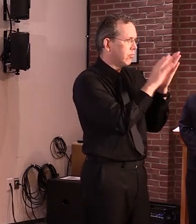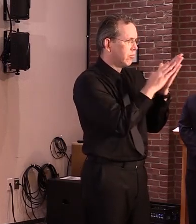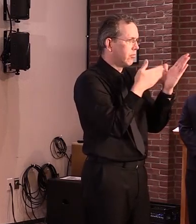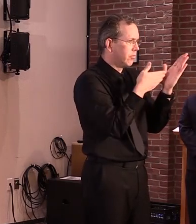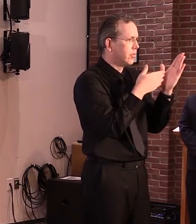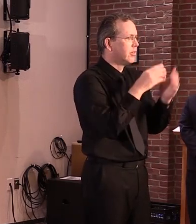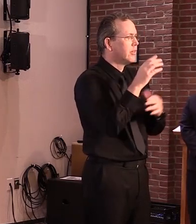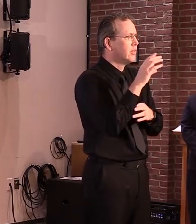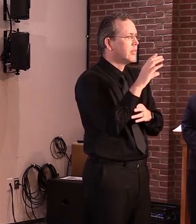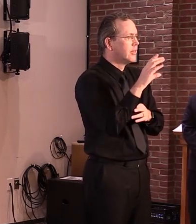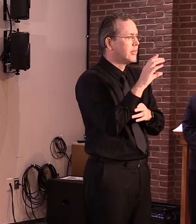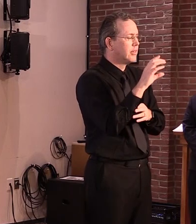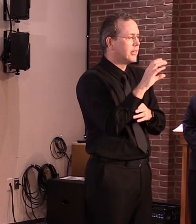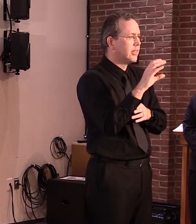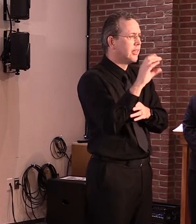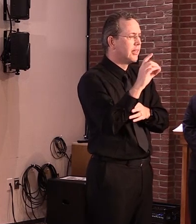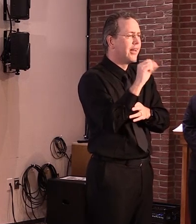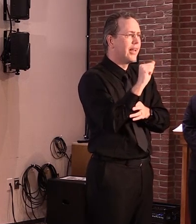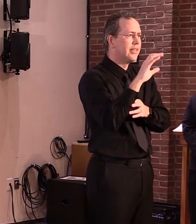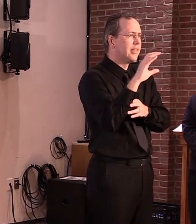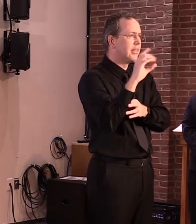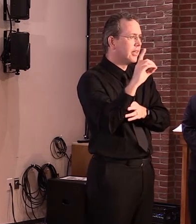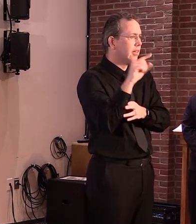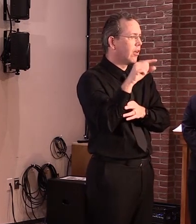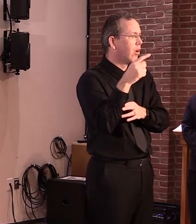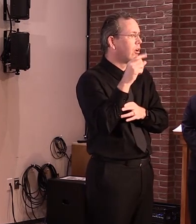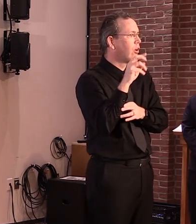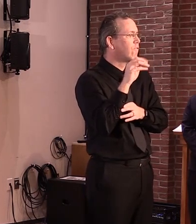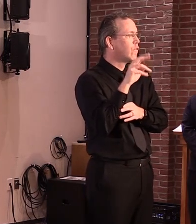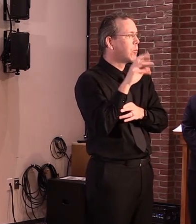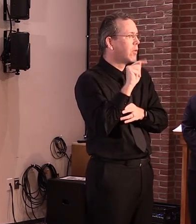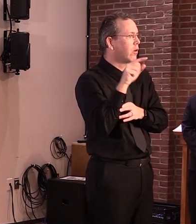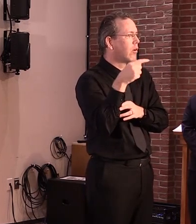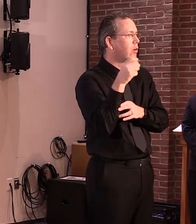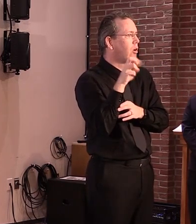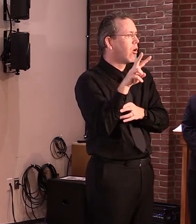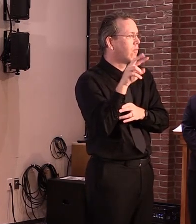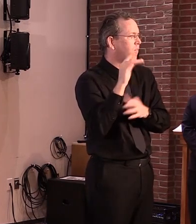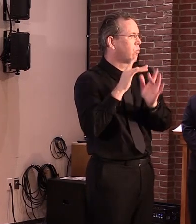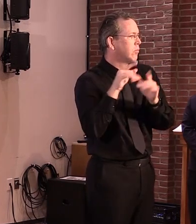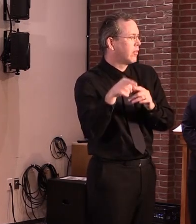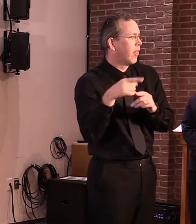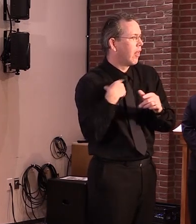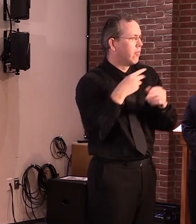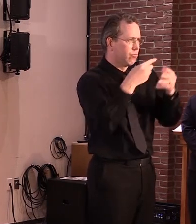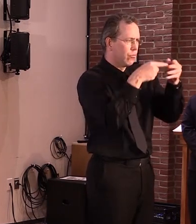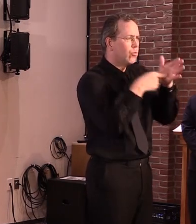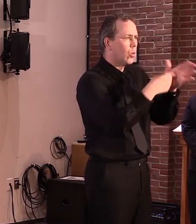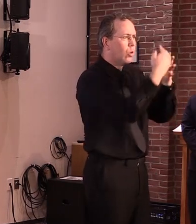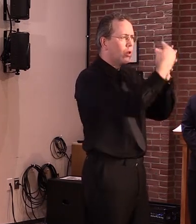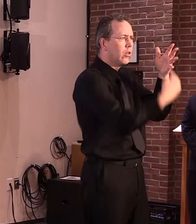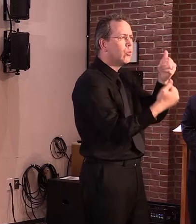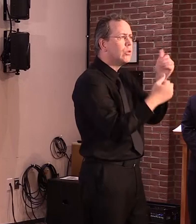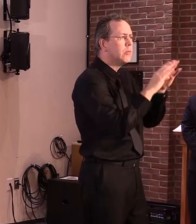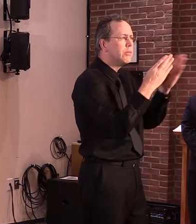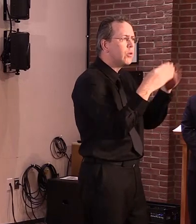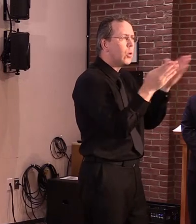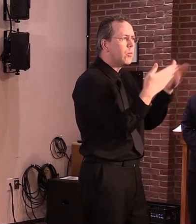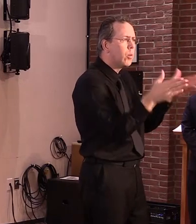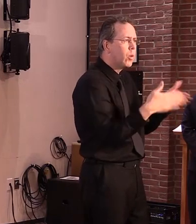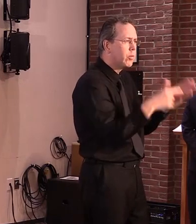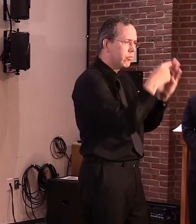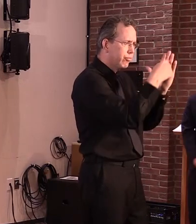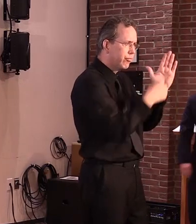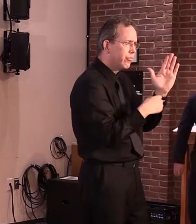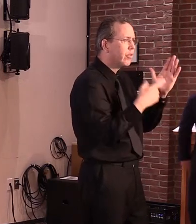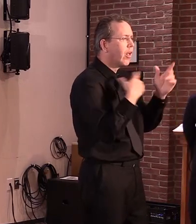accd.vermont.gov website, there's a memo that outlines health and safety expectations, and also if you go